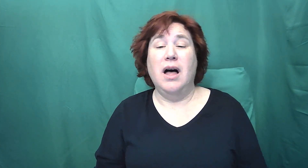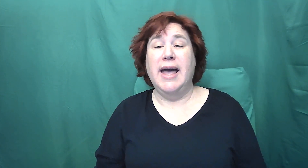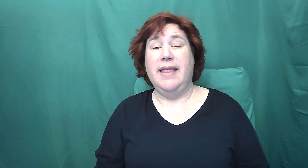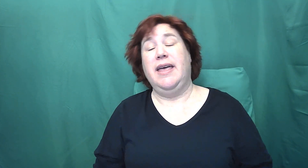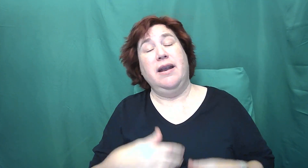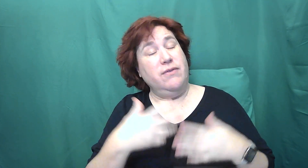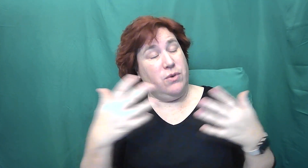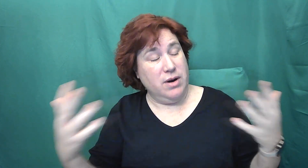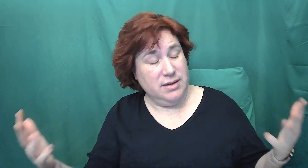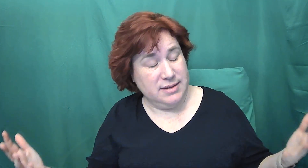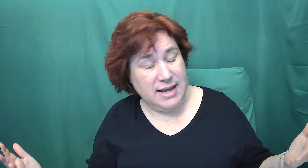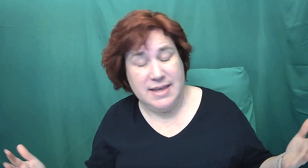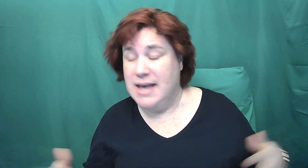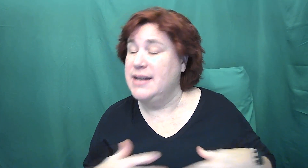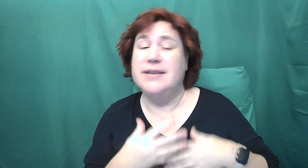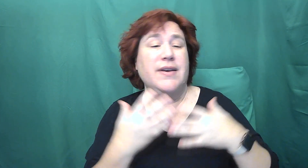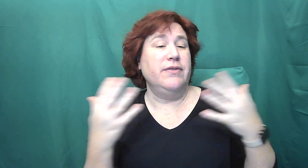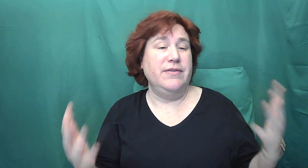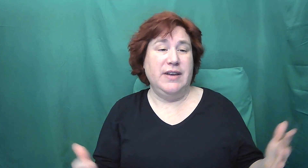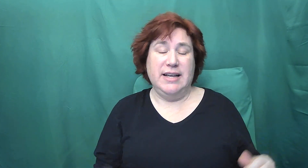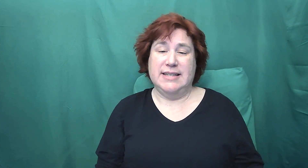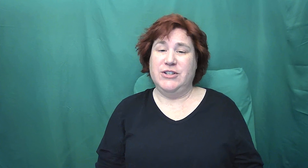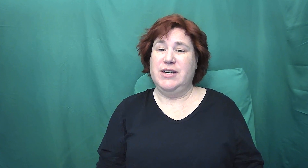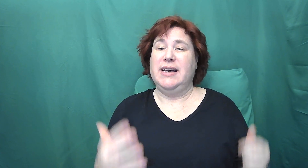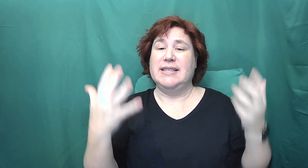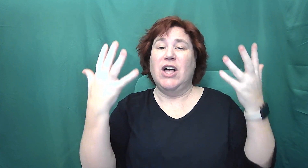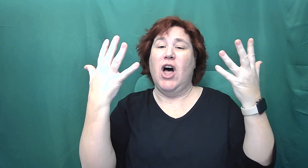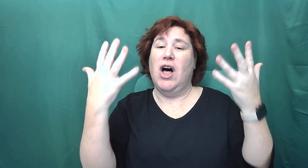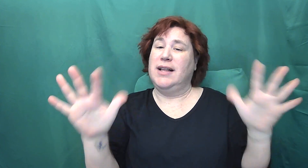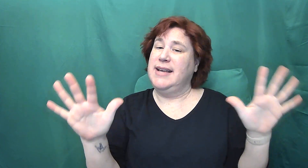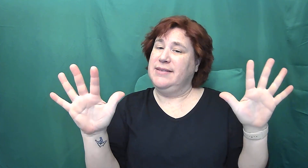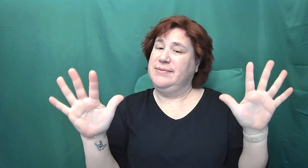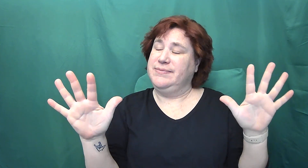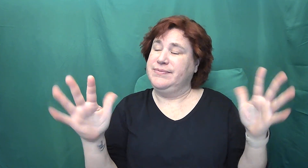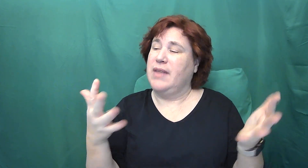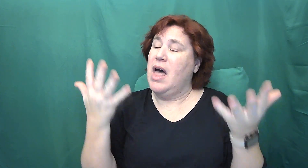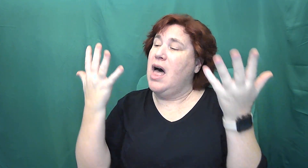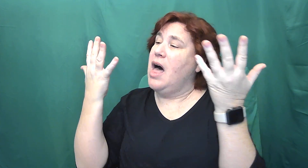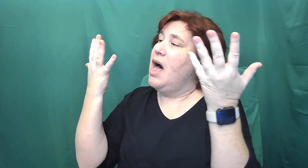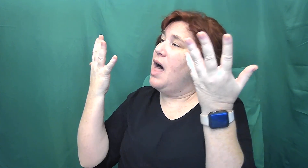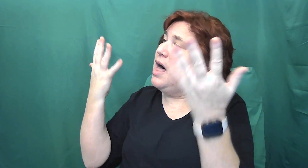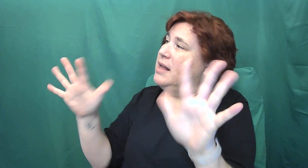And then, of course, at the end of every feeding session, it's all done. All done.